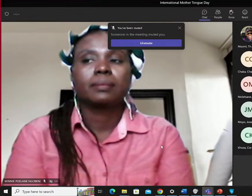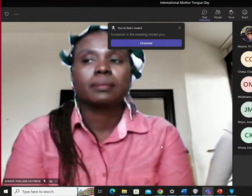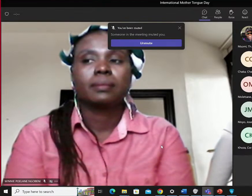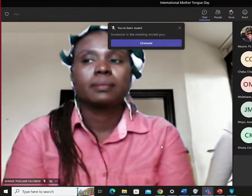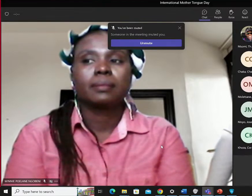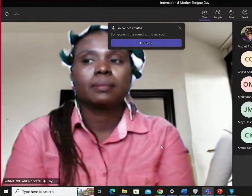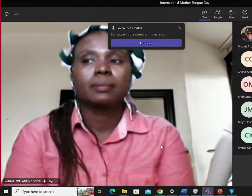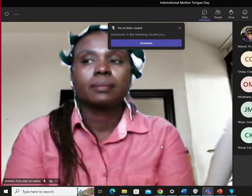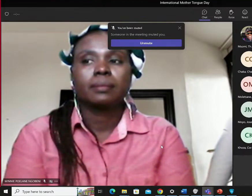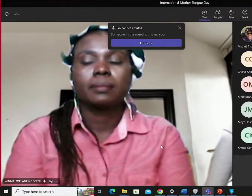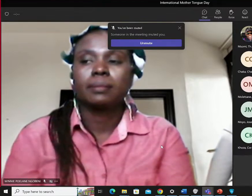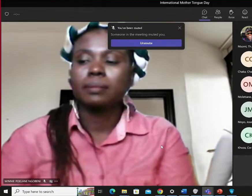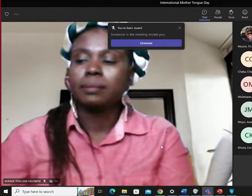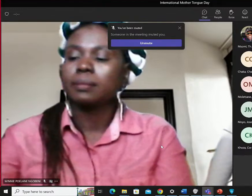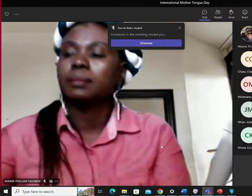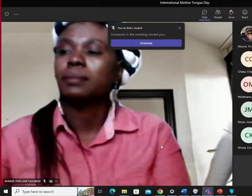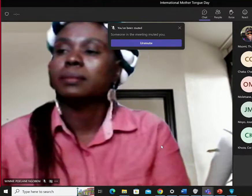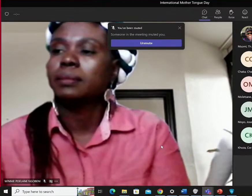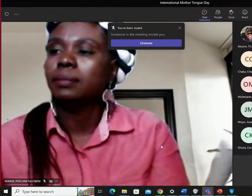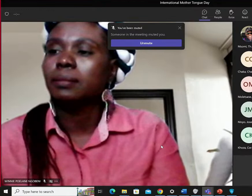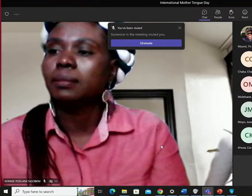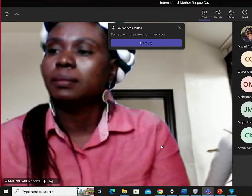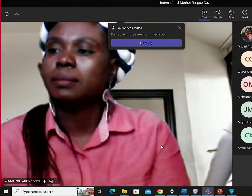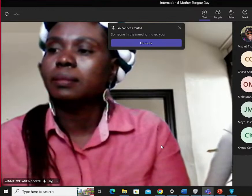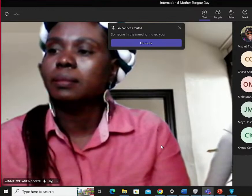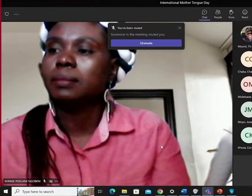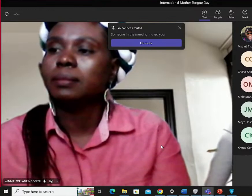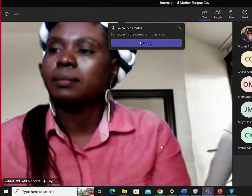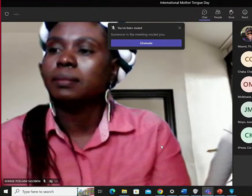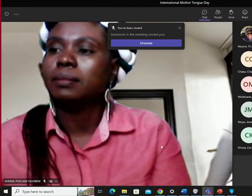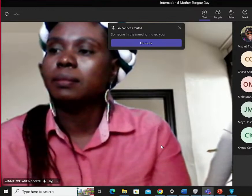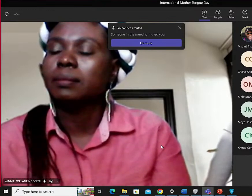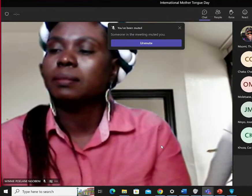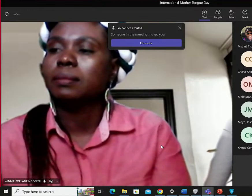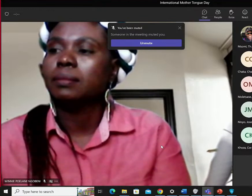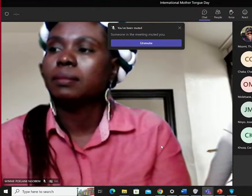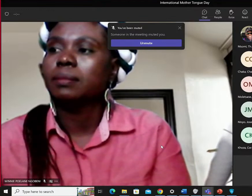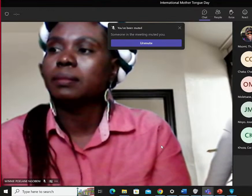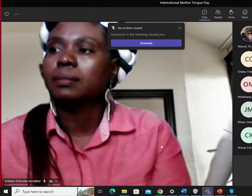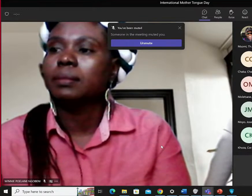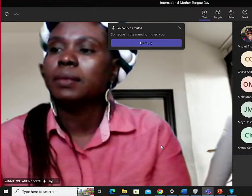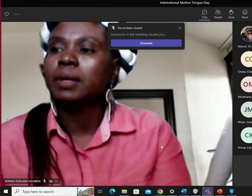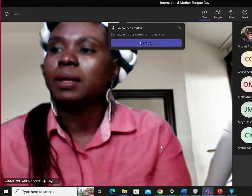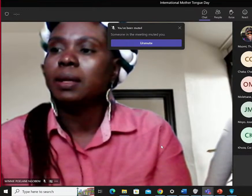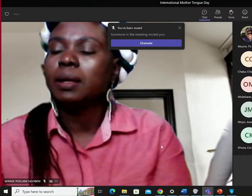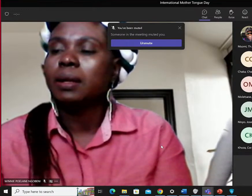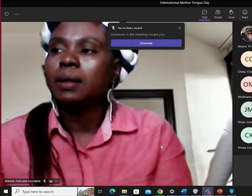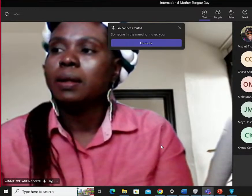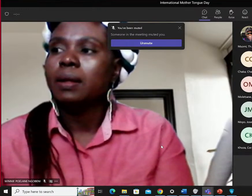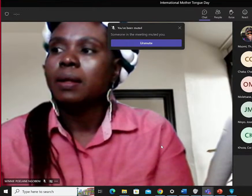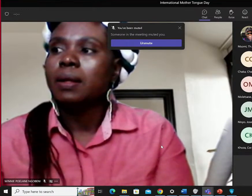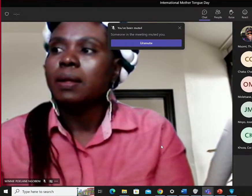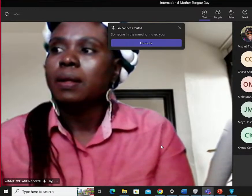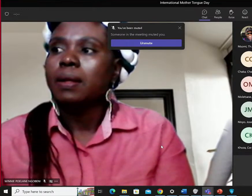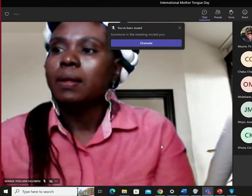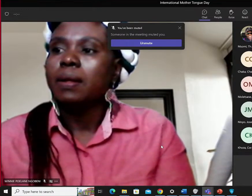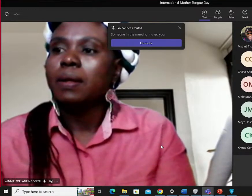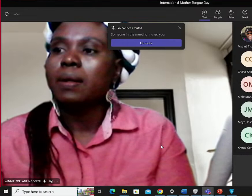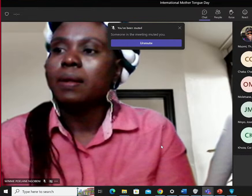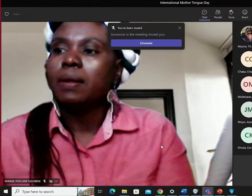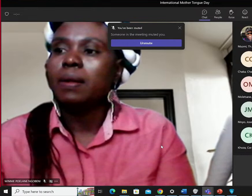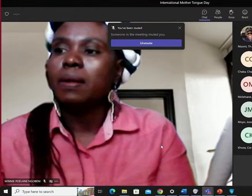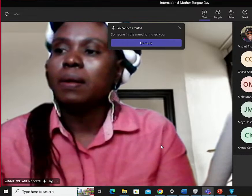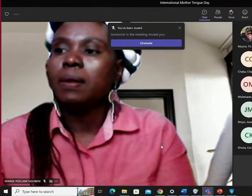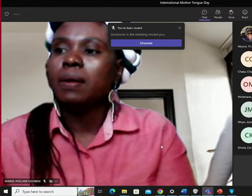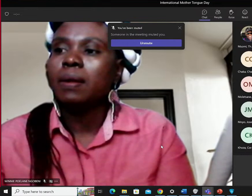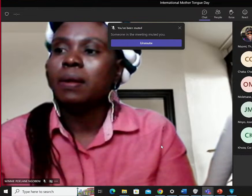Natural sign language is a language. In South Africa, there are many different natural sign languages,